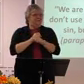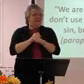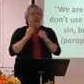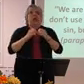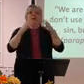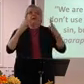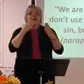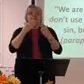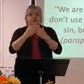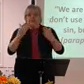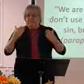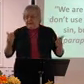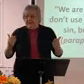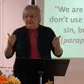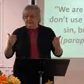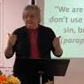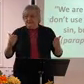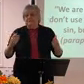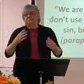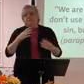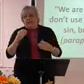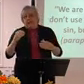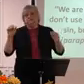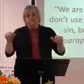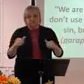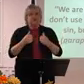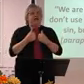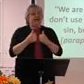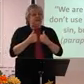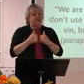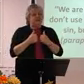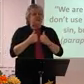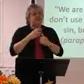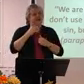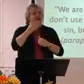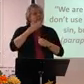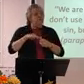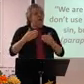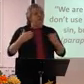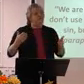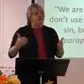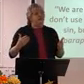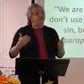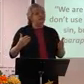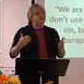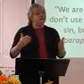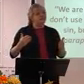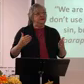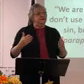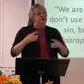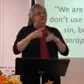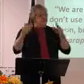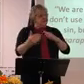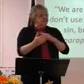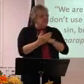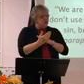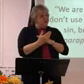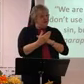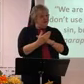Lots of good stuff and as well as challenging bad stuff has happened. So this